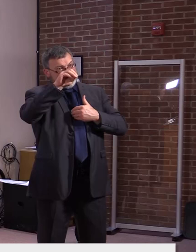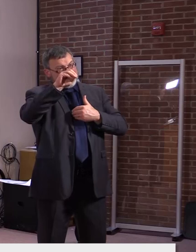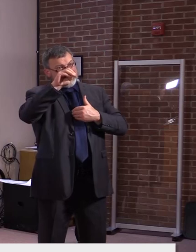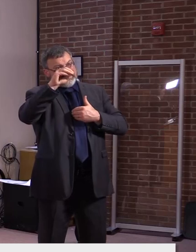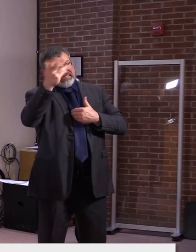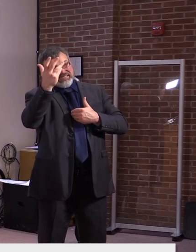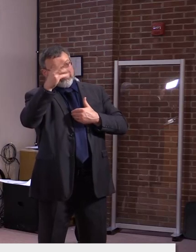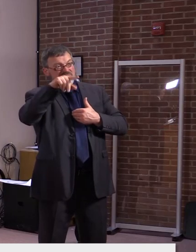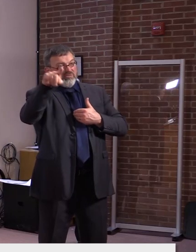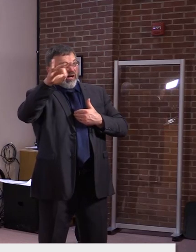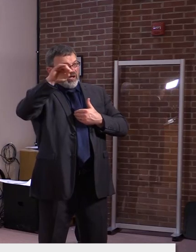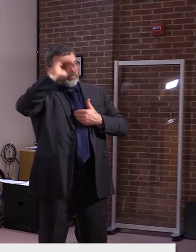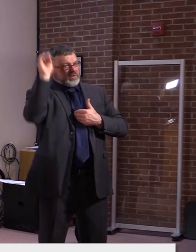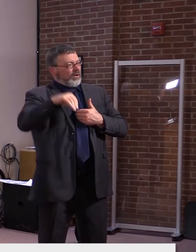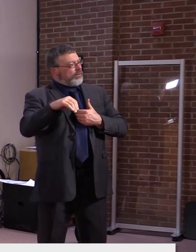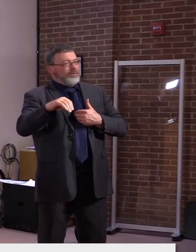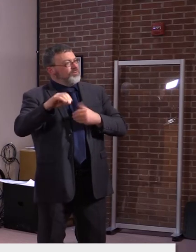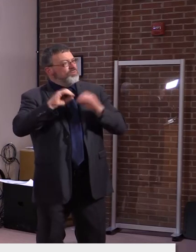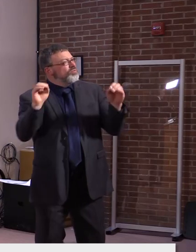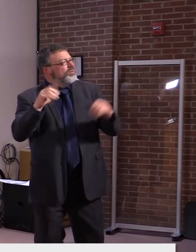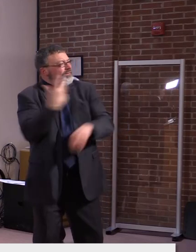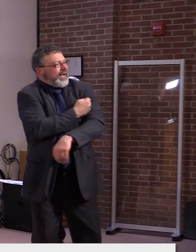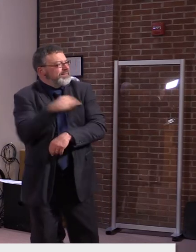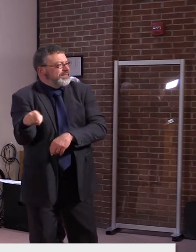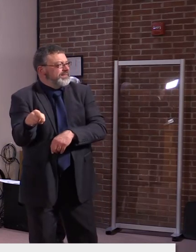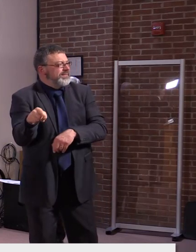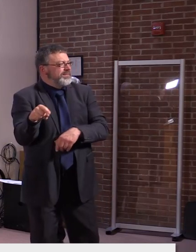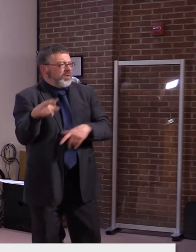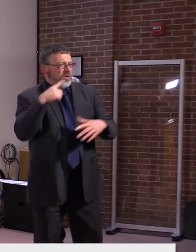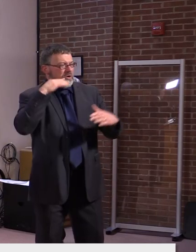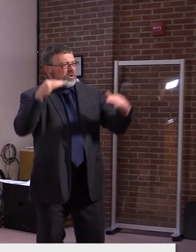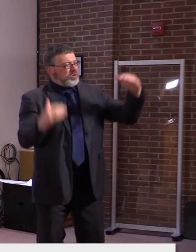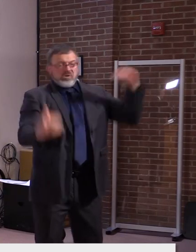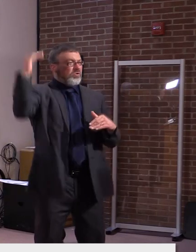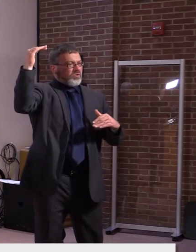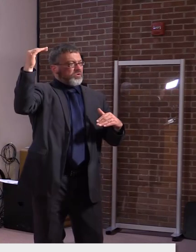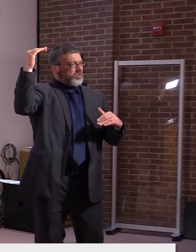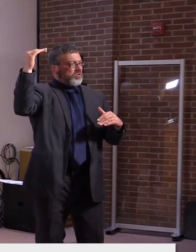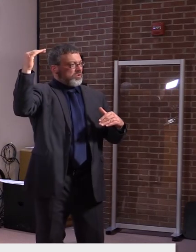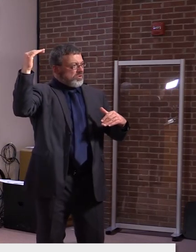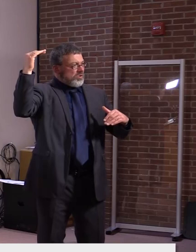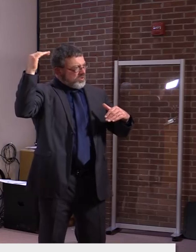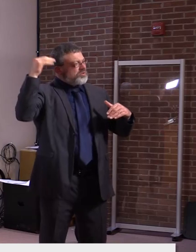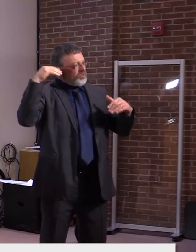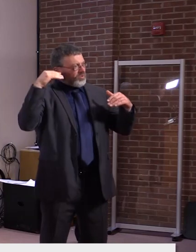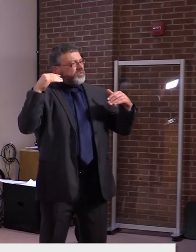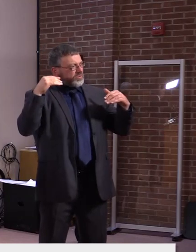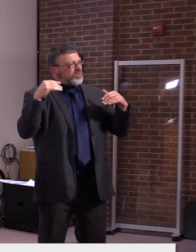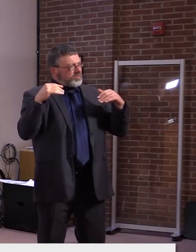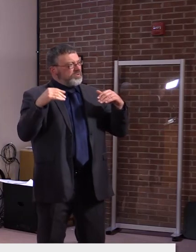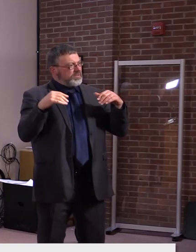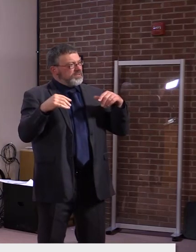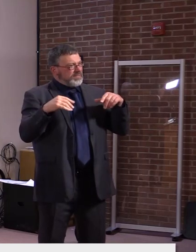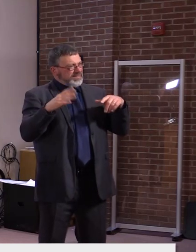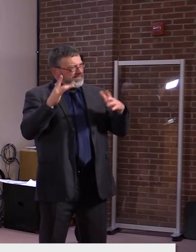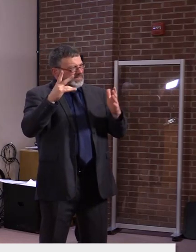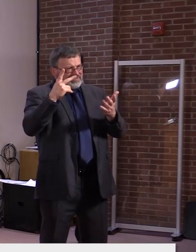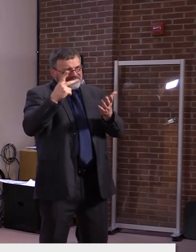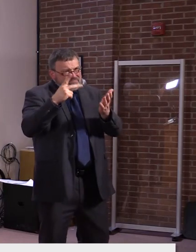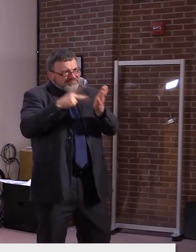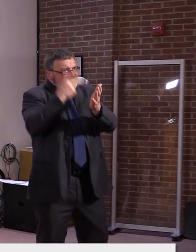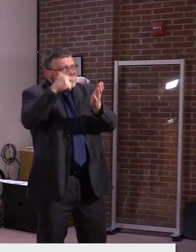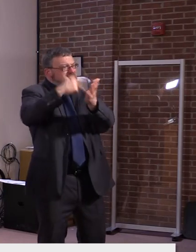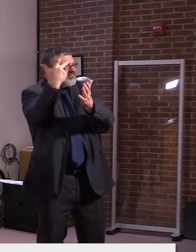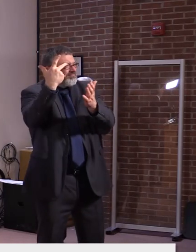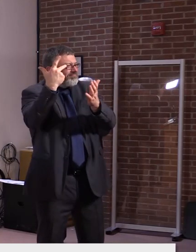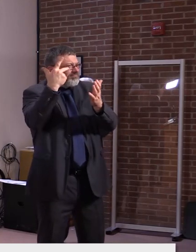because those two populations are very different. The fully vaccinated population is more than twice as big as the not fully